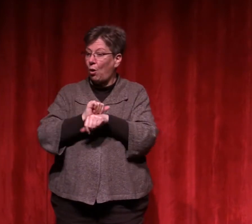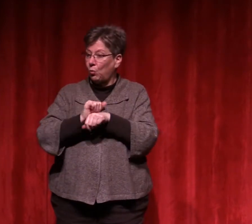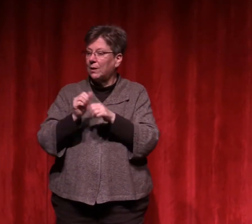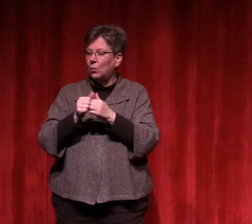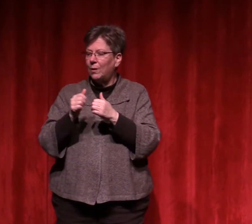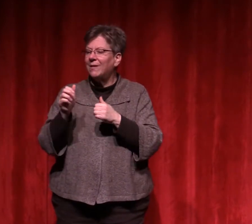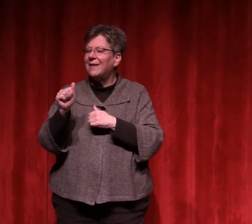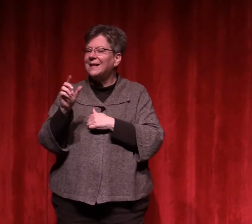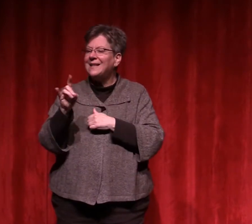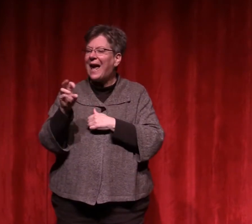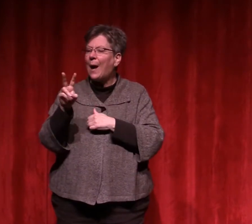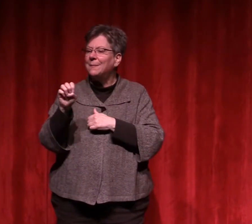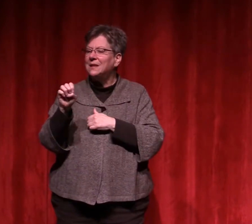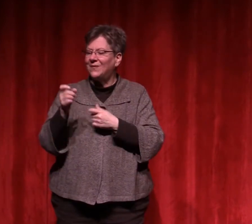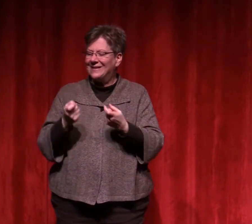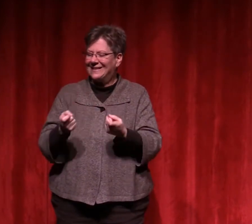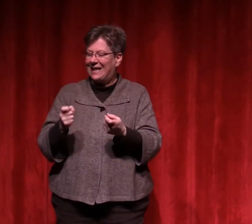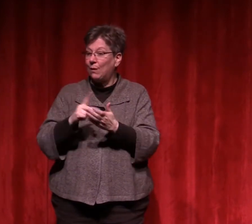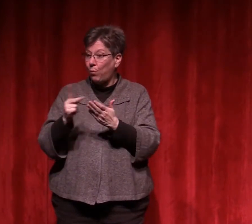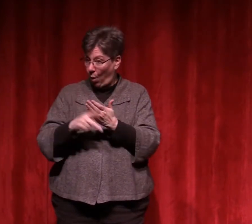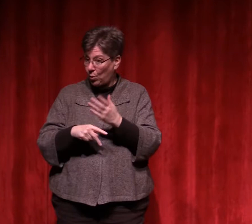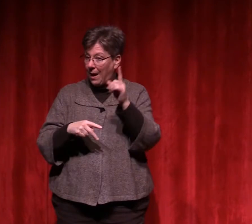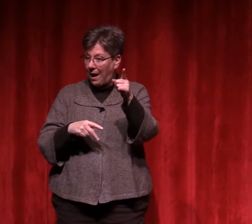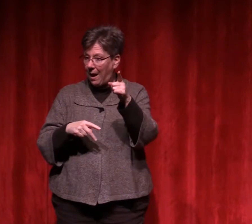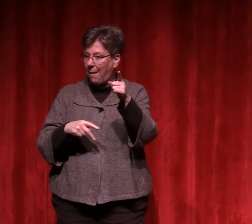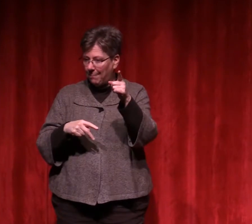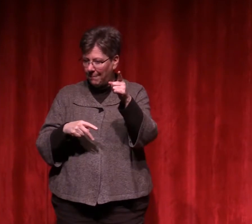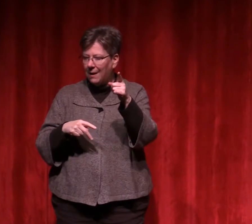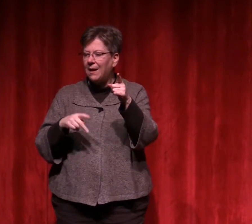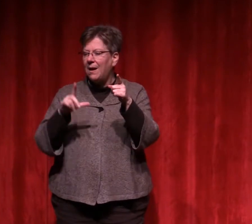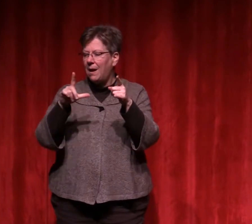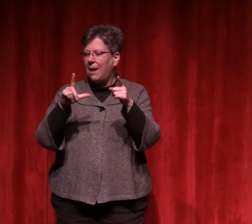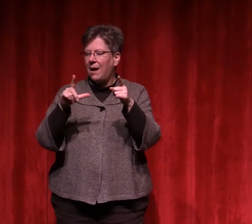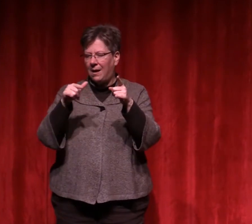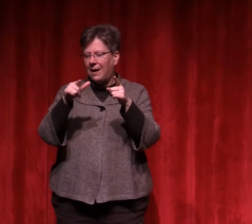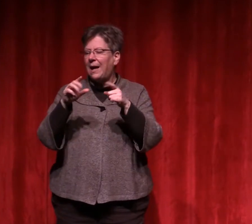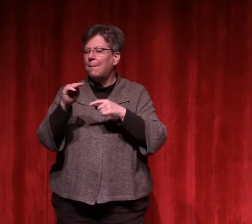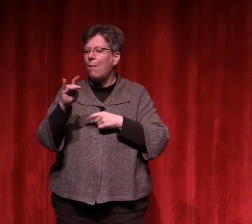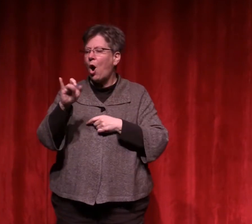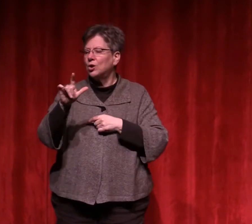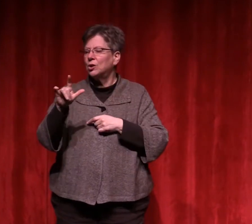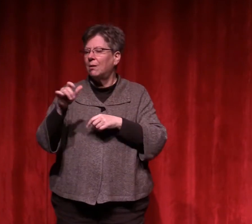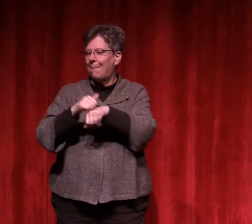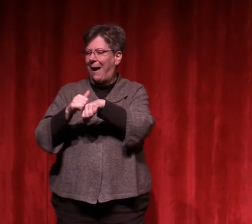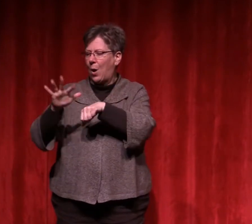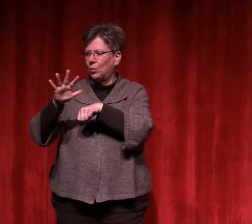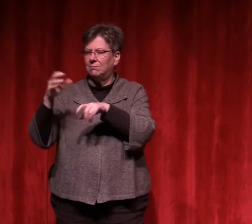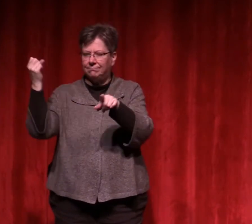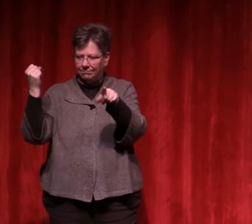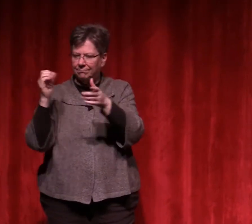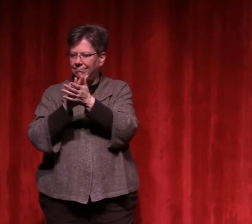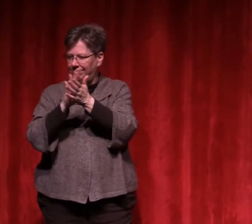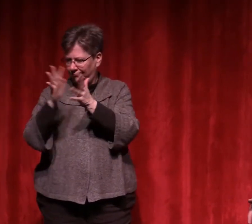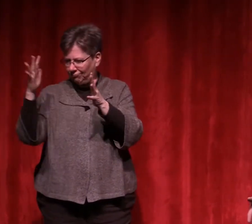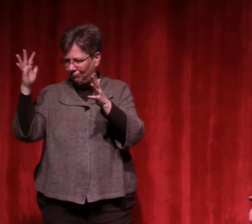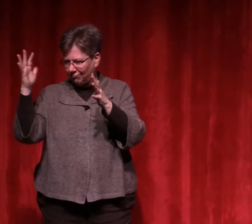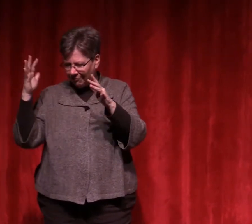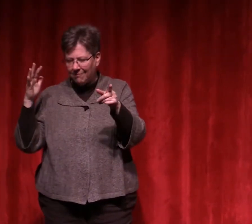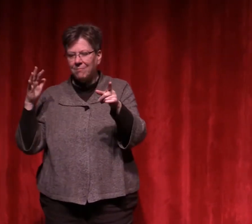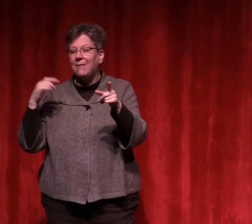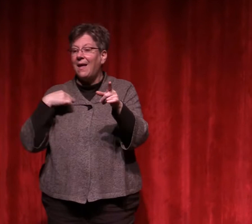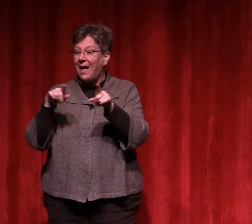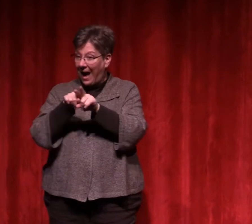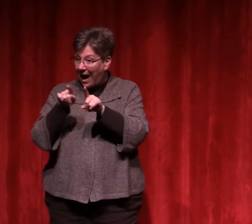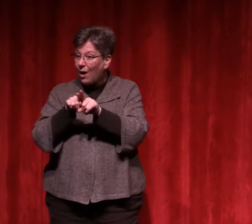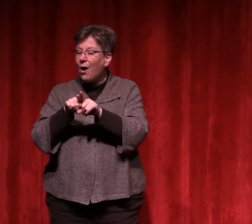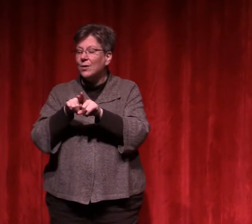with the adaptive ski program at the long-lost Marshall Mountain. Bums me out, but I also, that